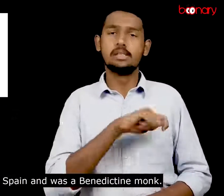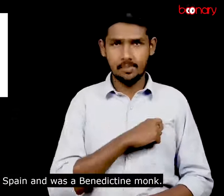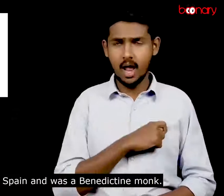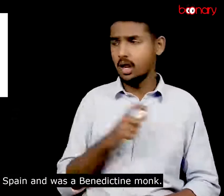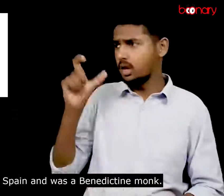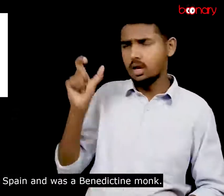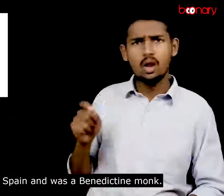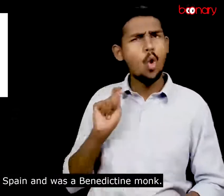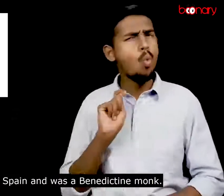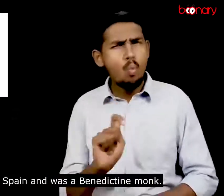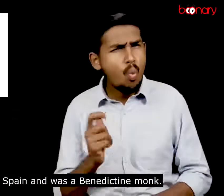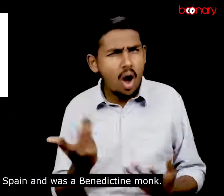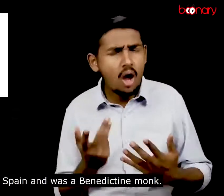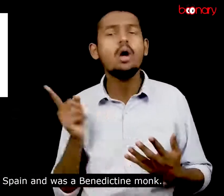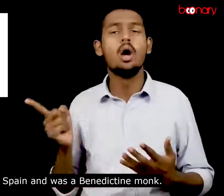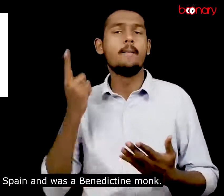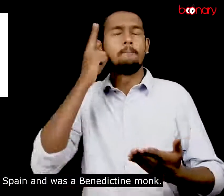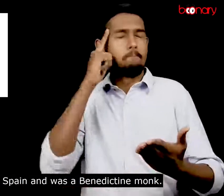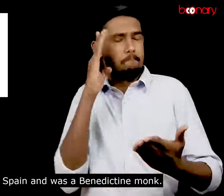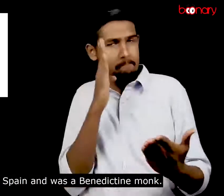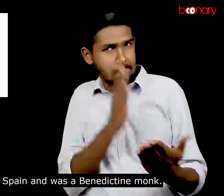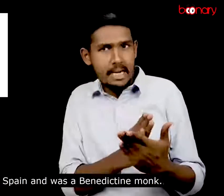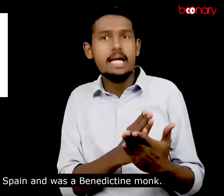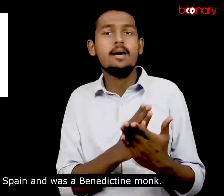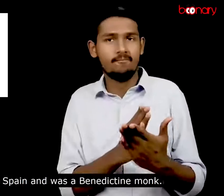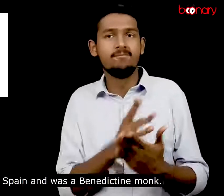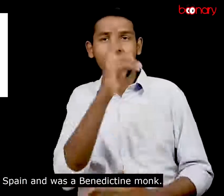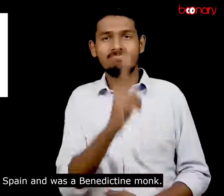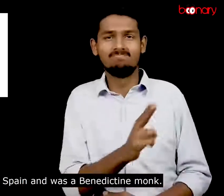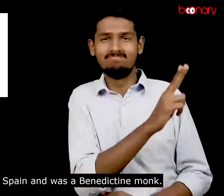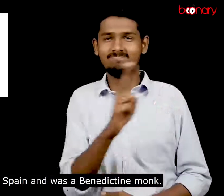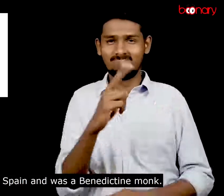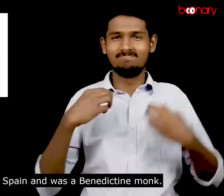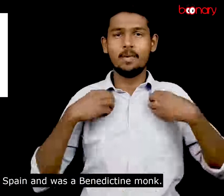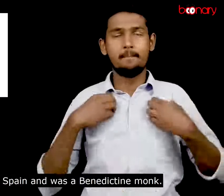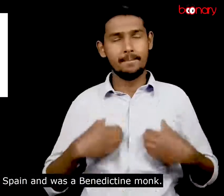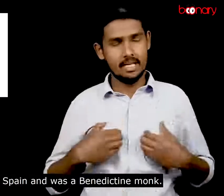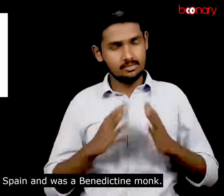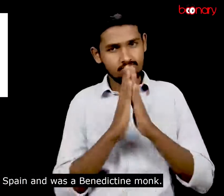He was from Spain and was a Benedictine monk.